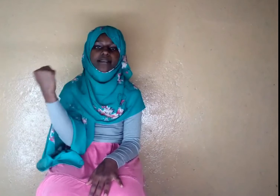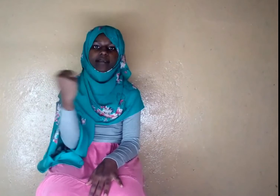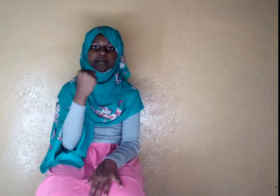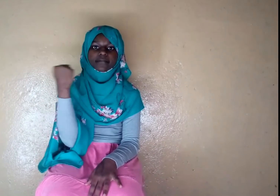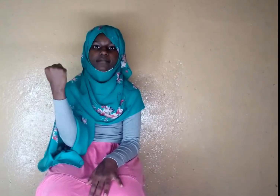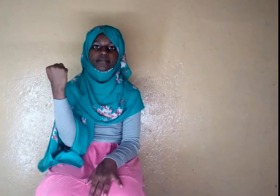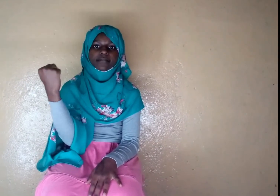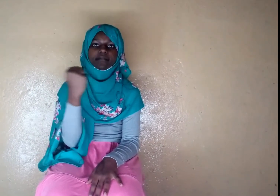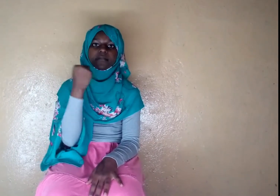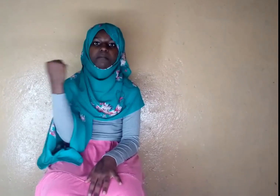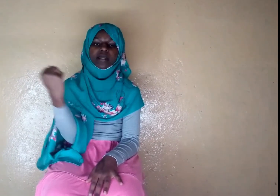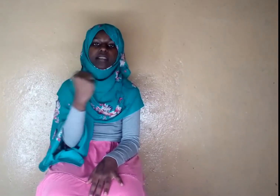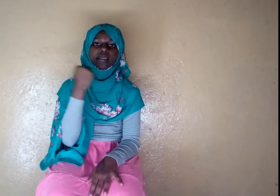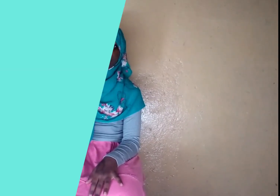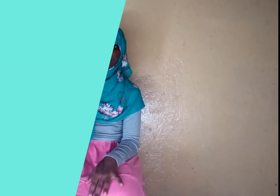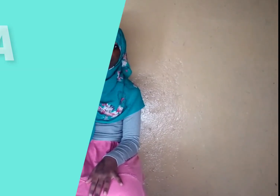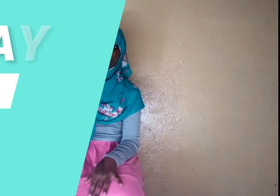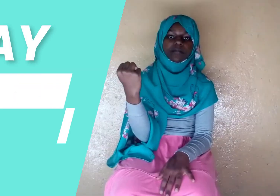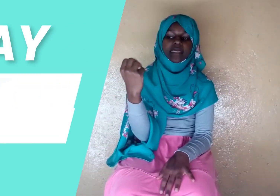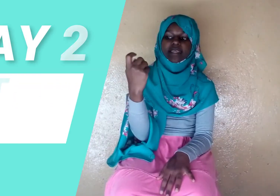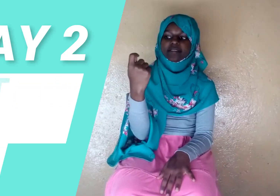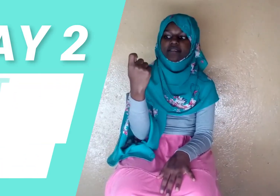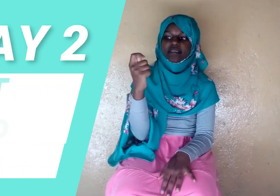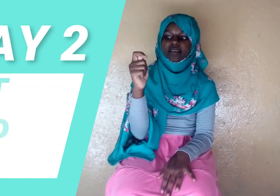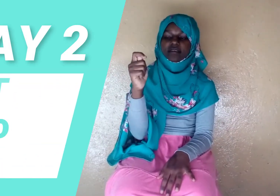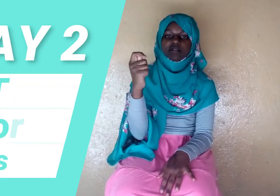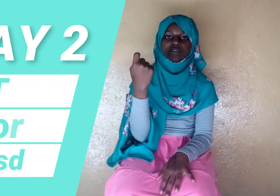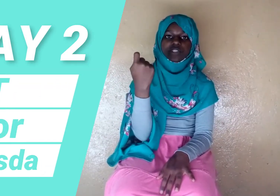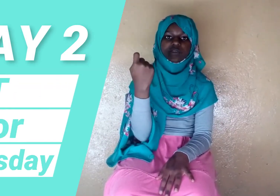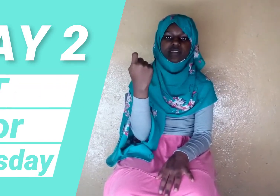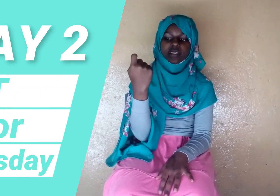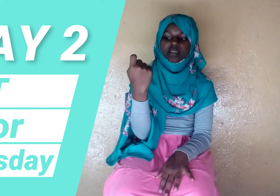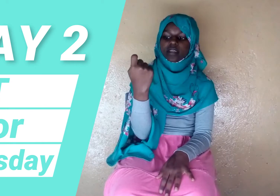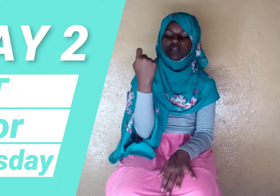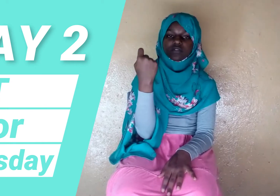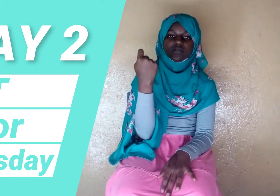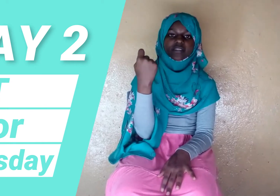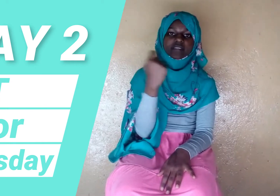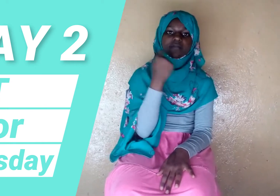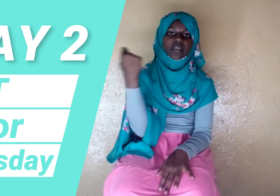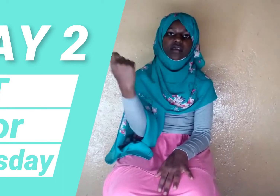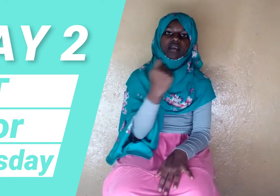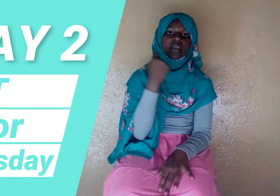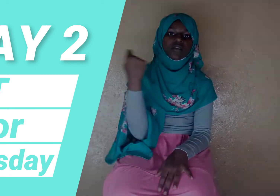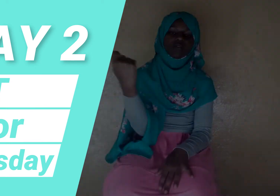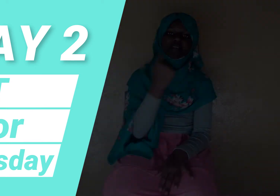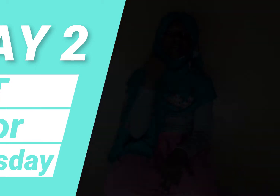Monday. Monday. T for Tuesday. You do the same thing and you do a